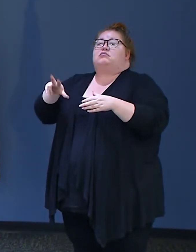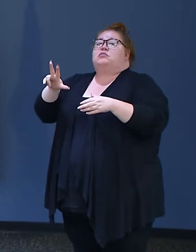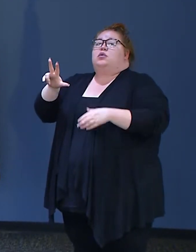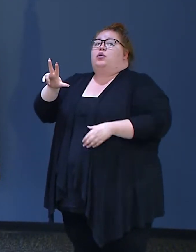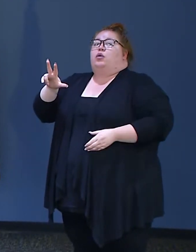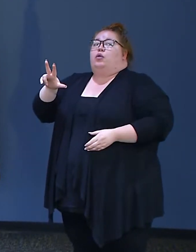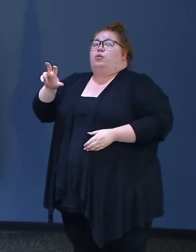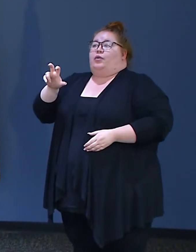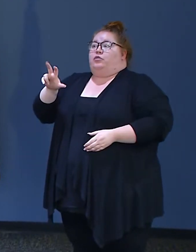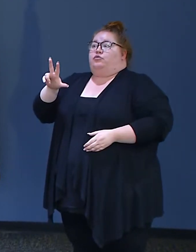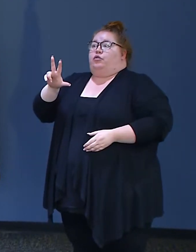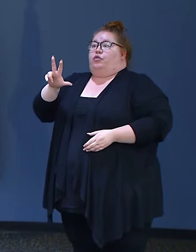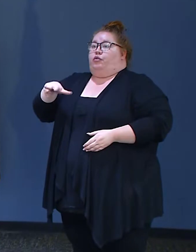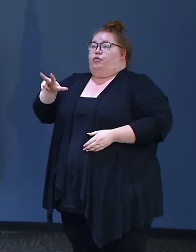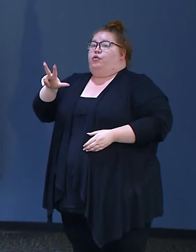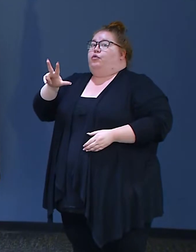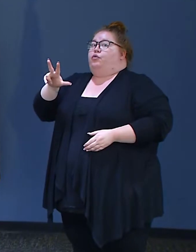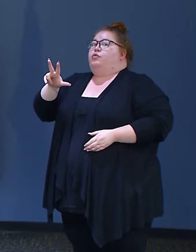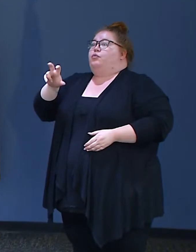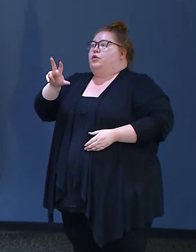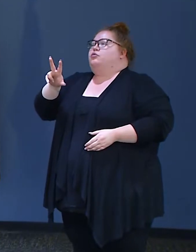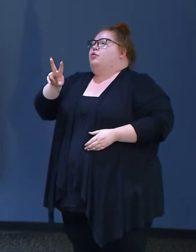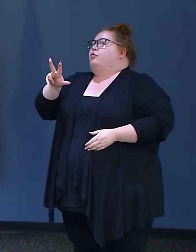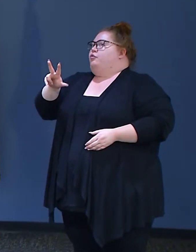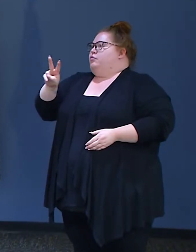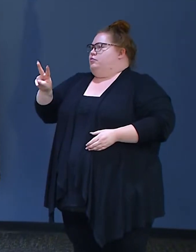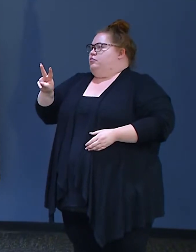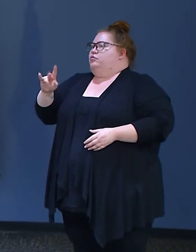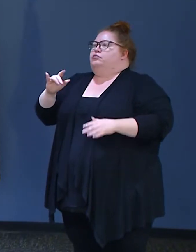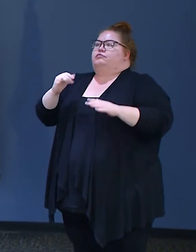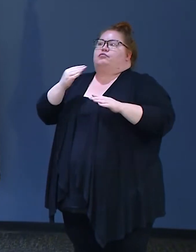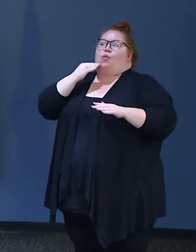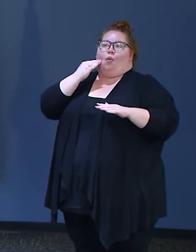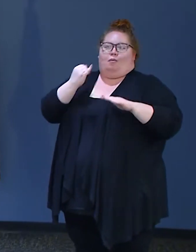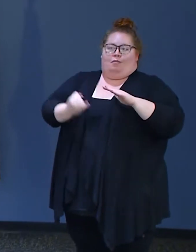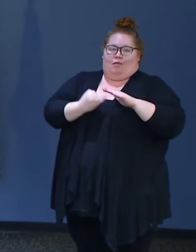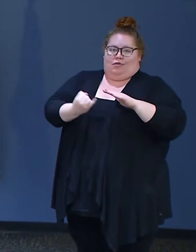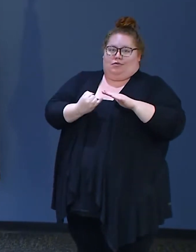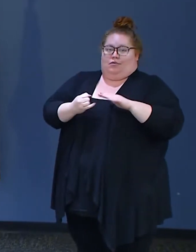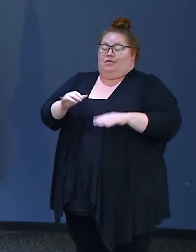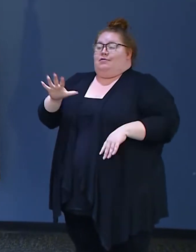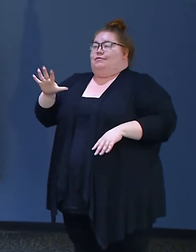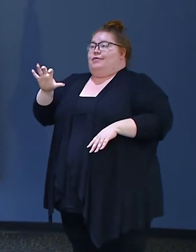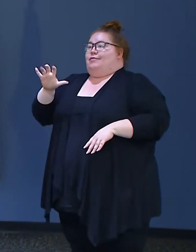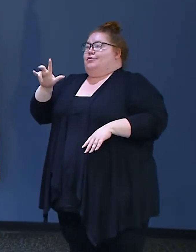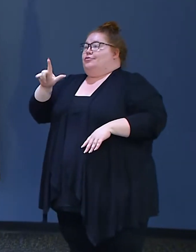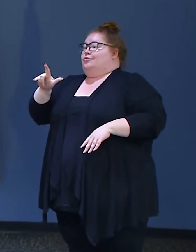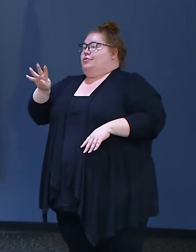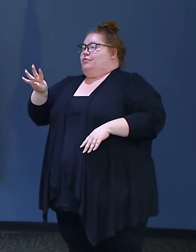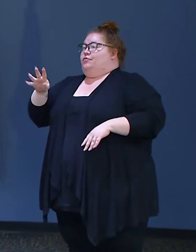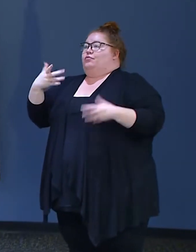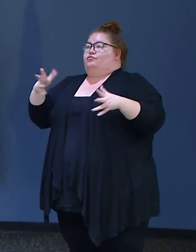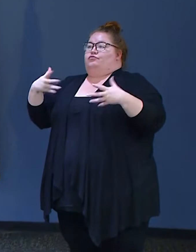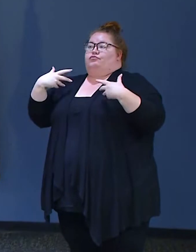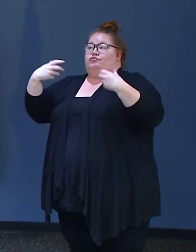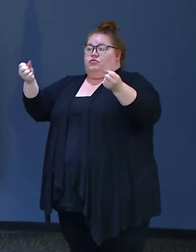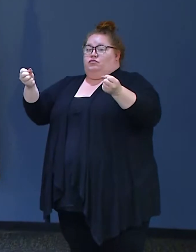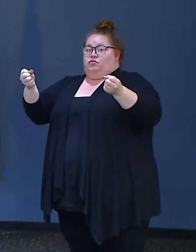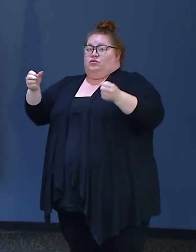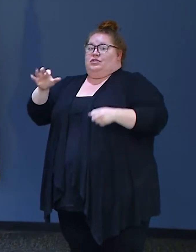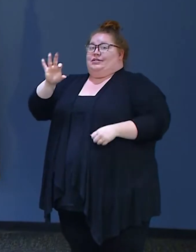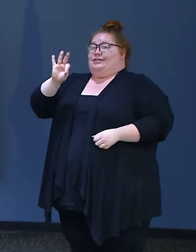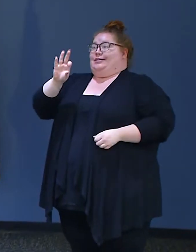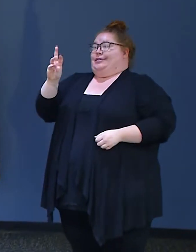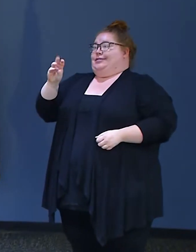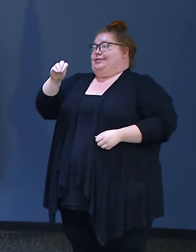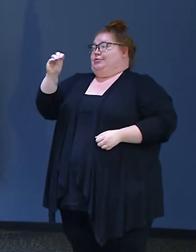332 are isolated at home, 524 are recovered. While 96% of